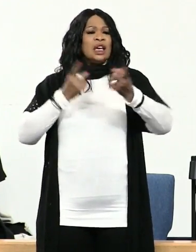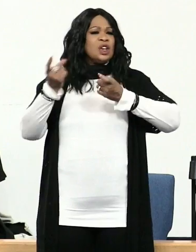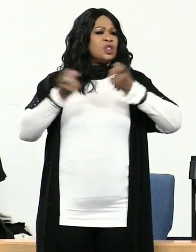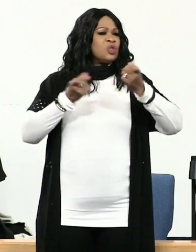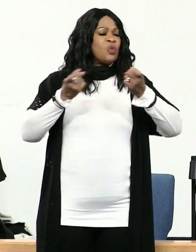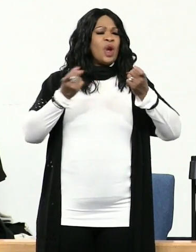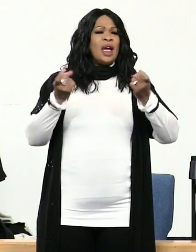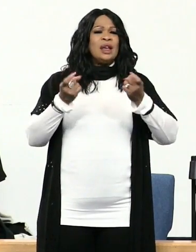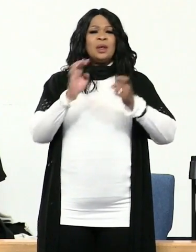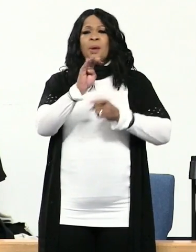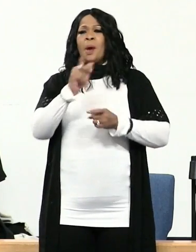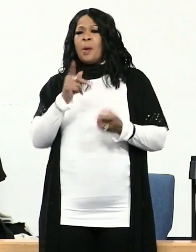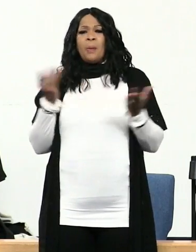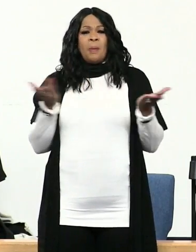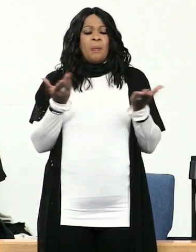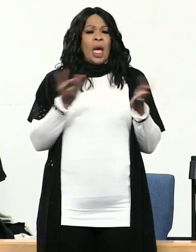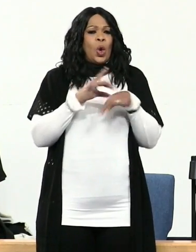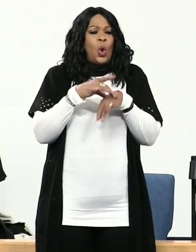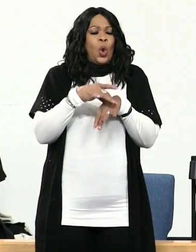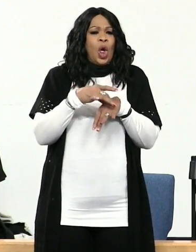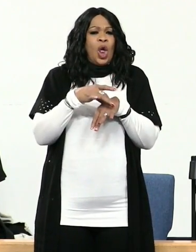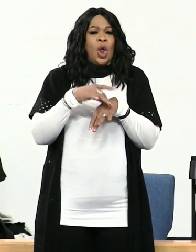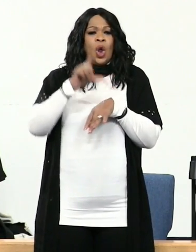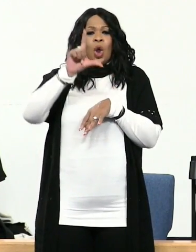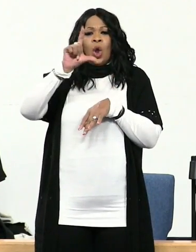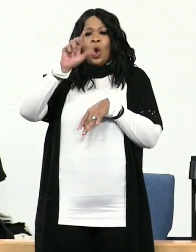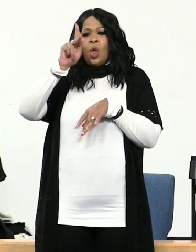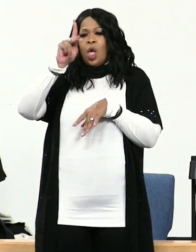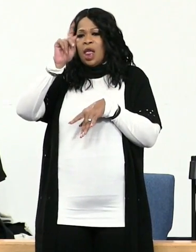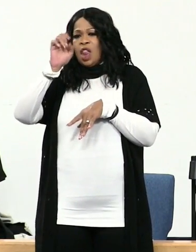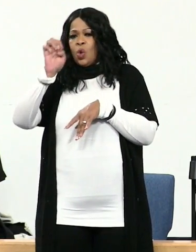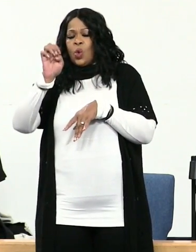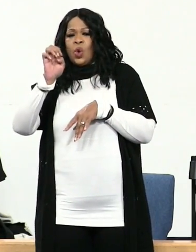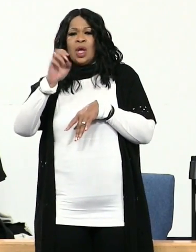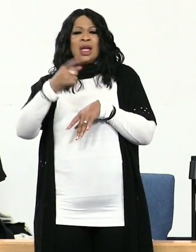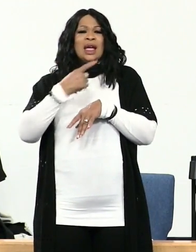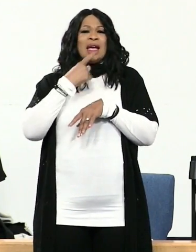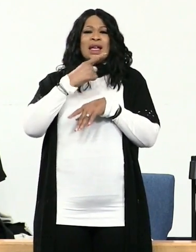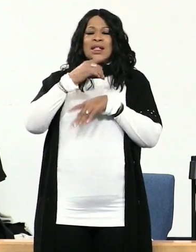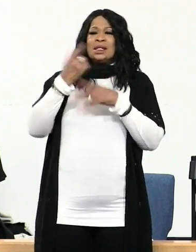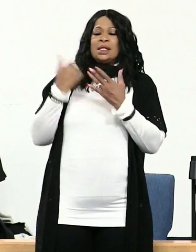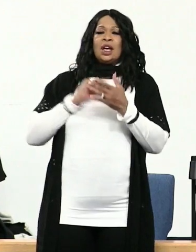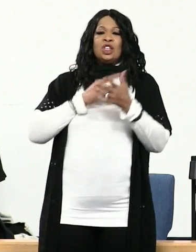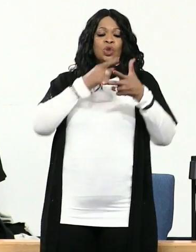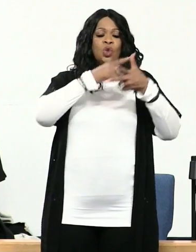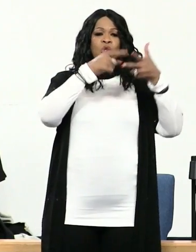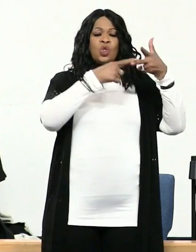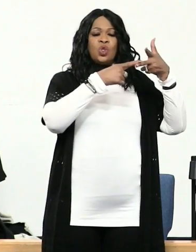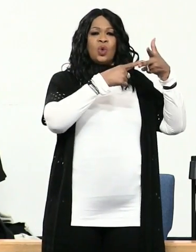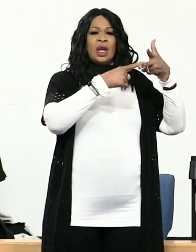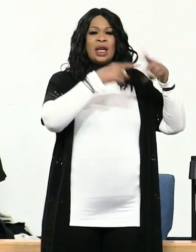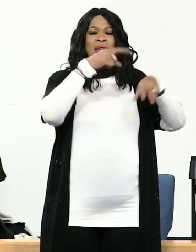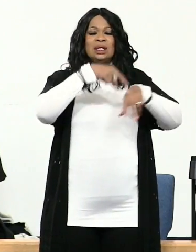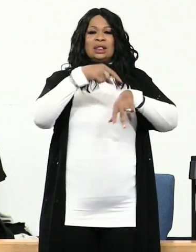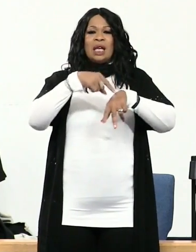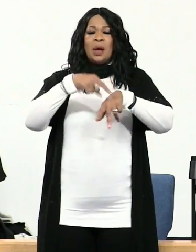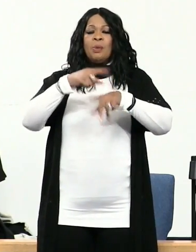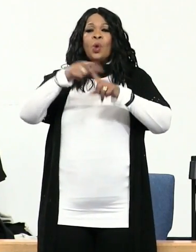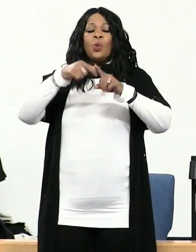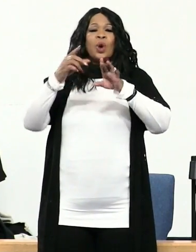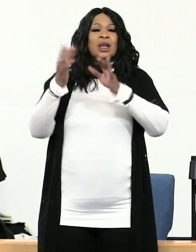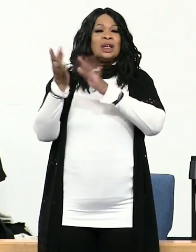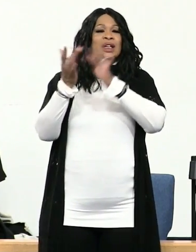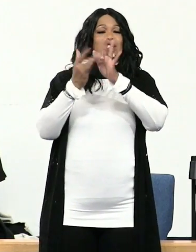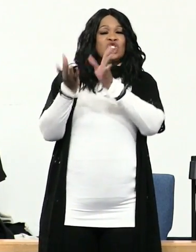on earth. Luke, he narrates for us three times when Jesus